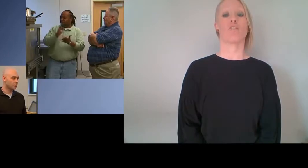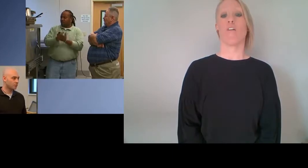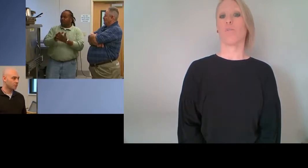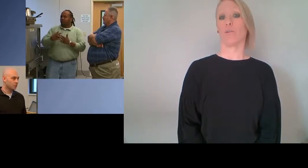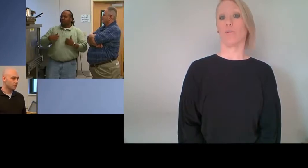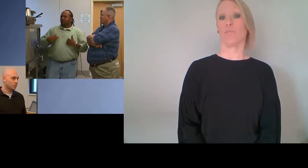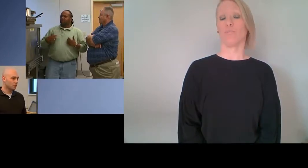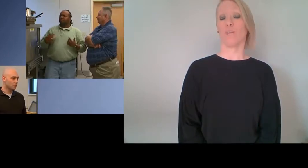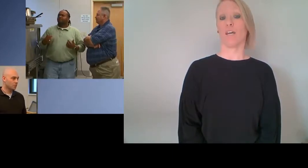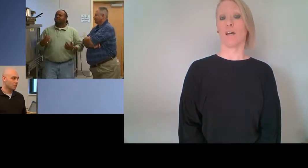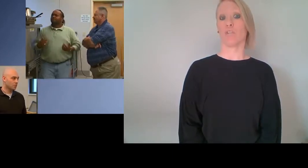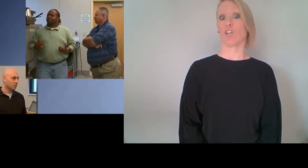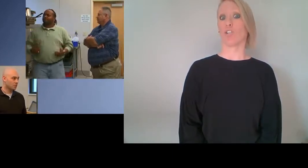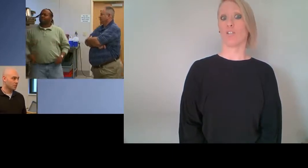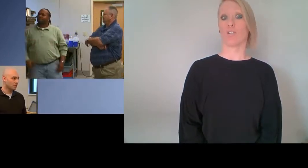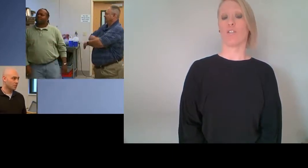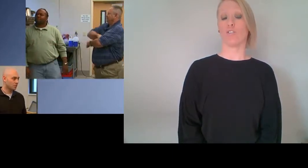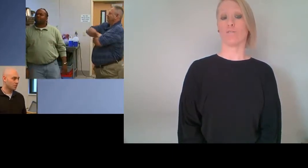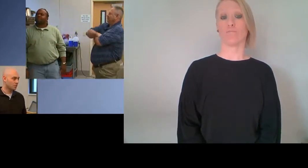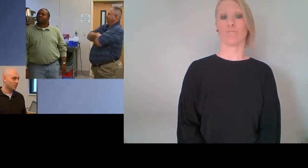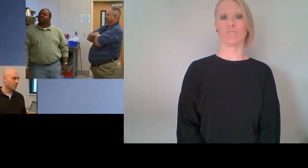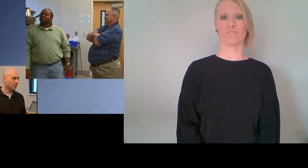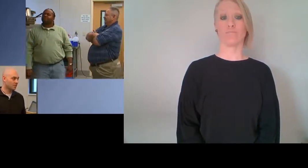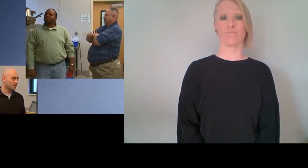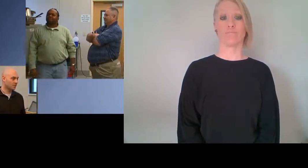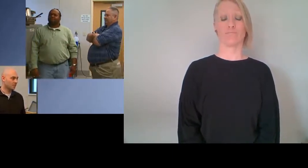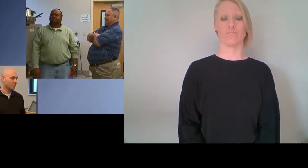My name is Chef Blue, and I'm in charge of this kitchen.